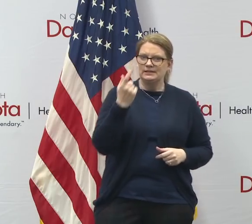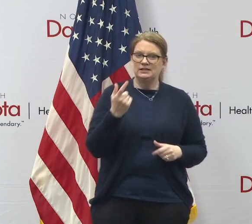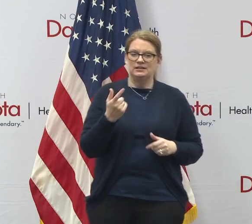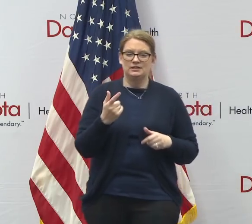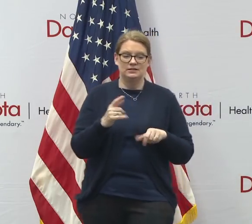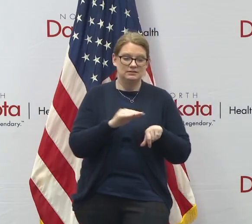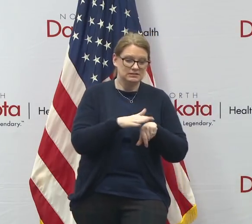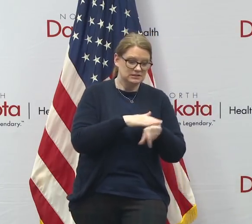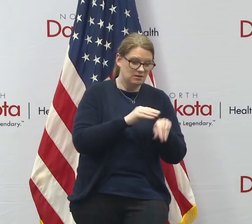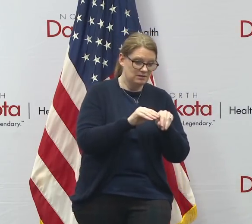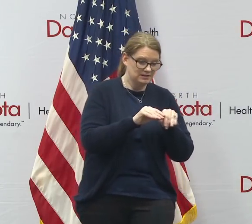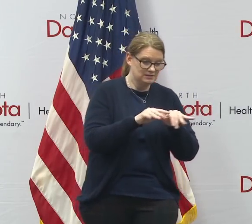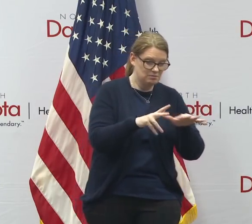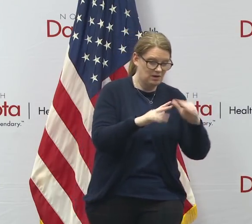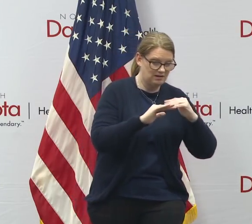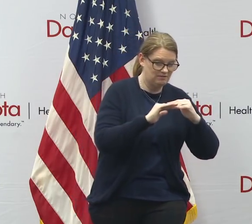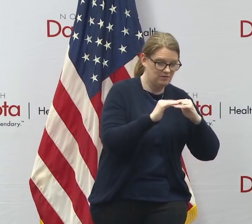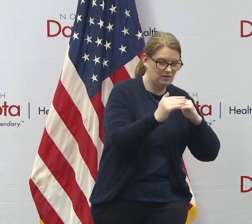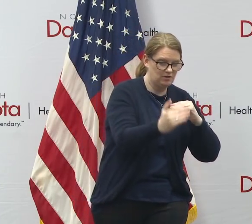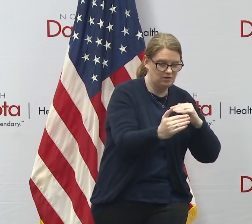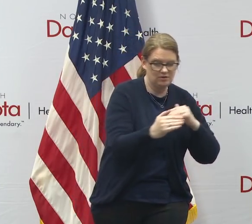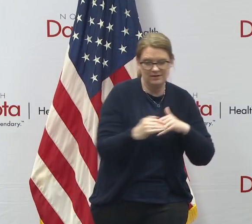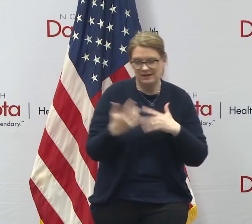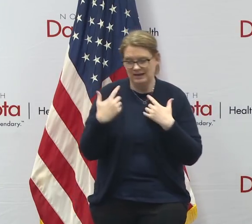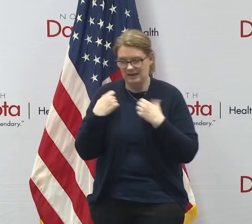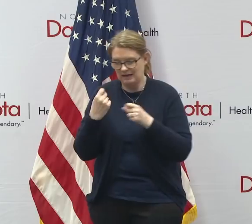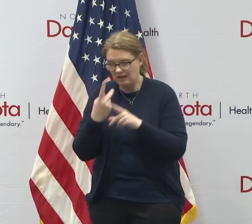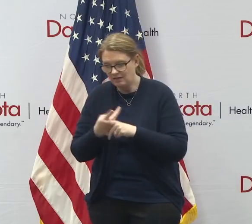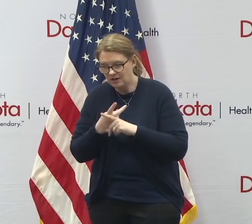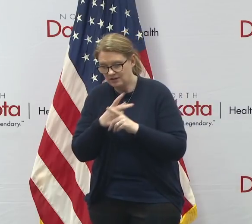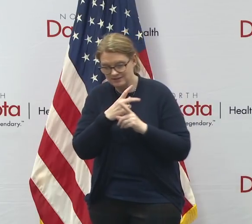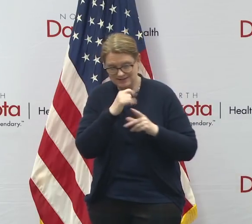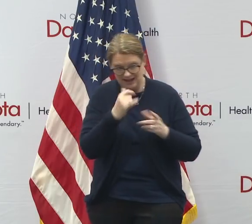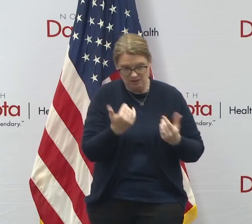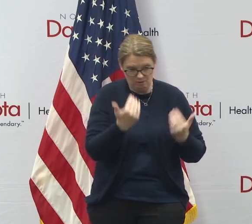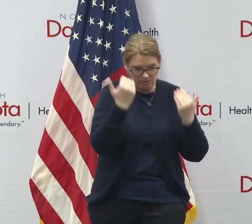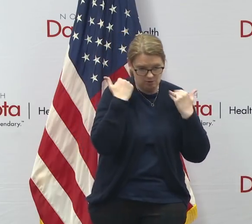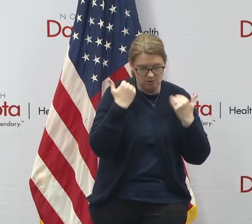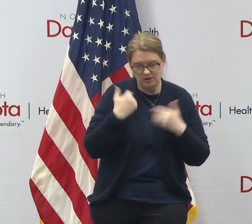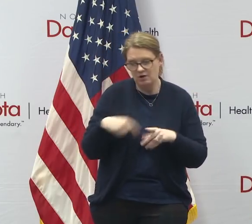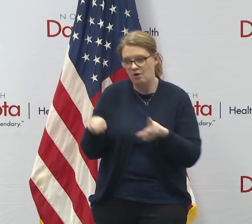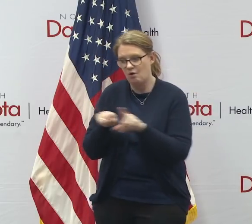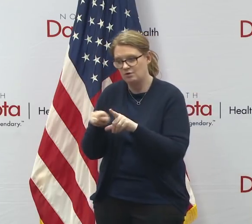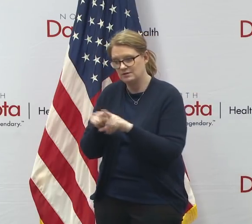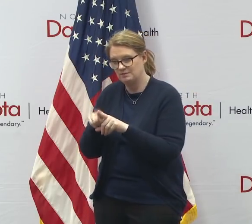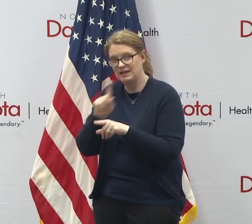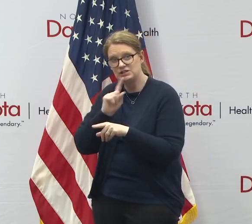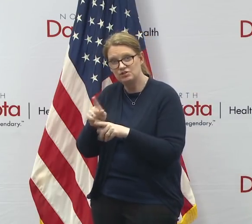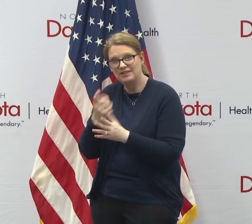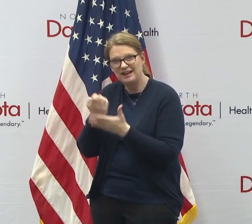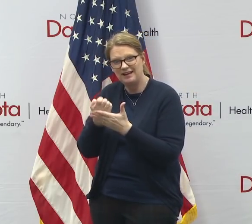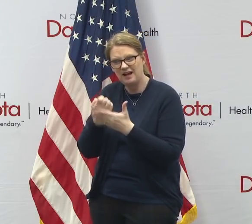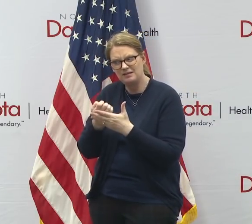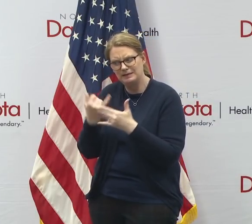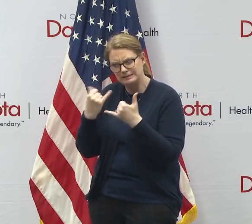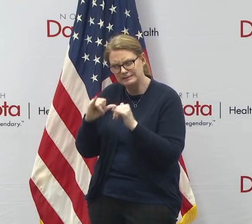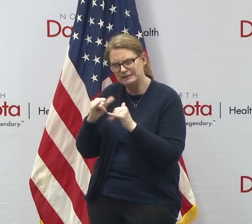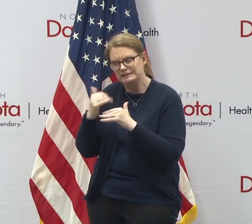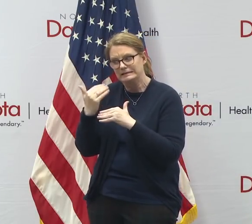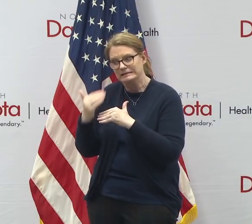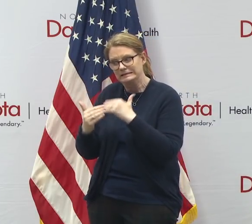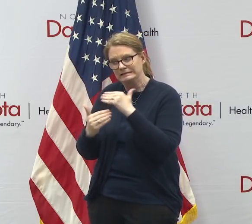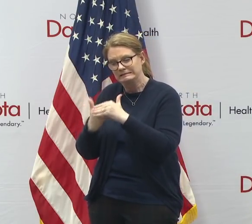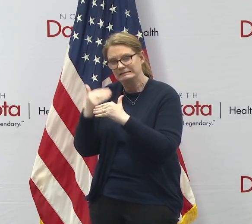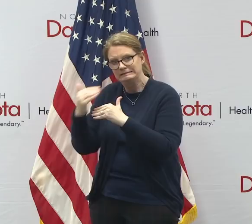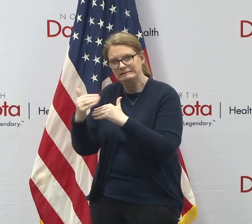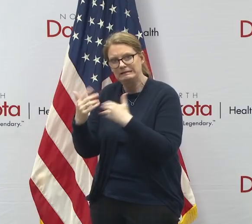of COVID-19 by flattening the curve and ensuring our healthcare isn't overloaded, but also making sure that our economy can still